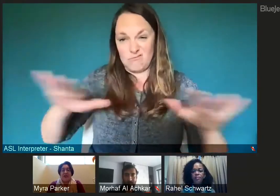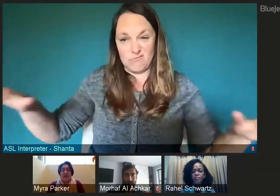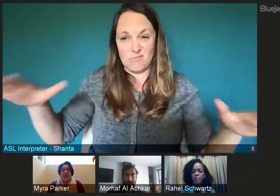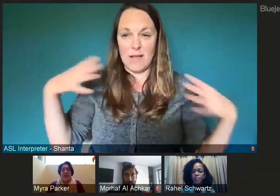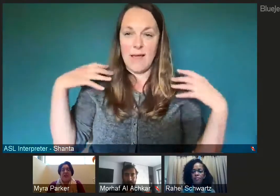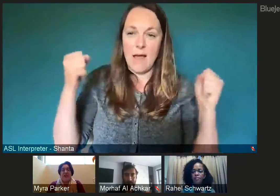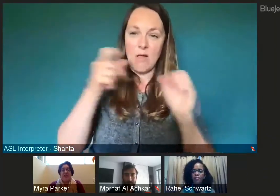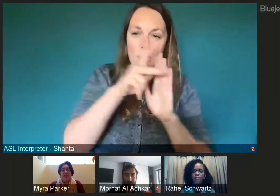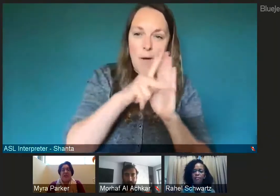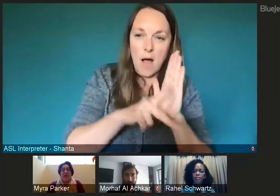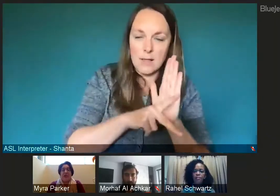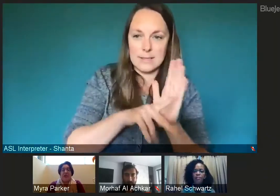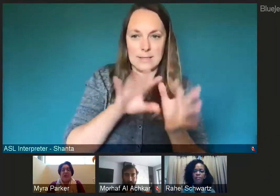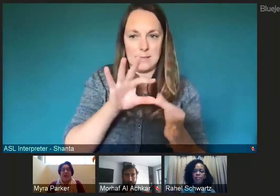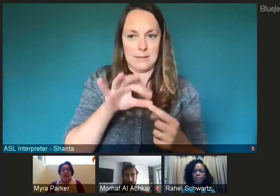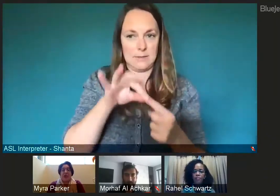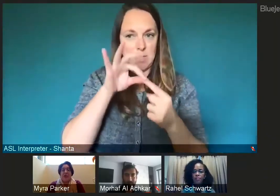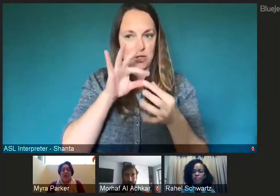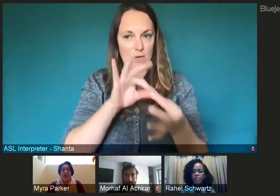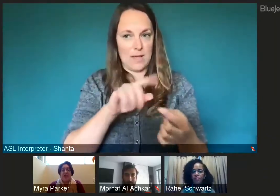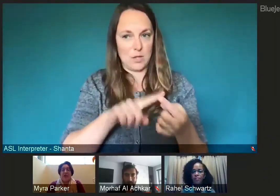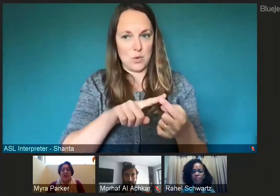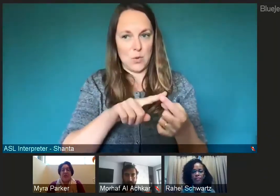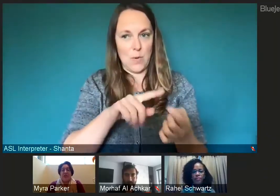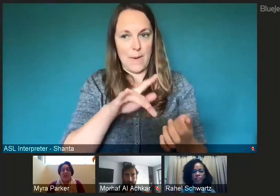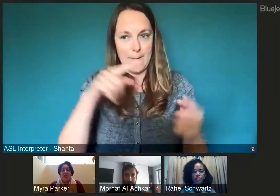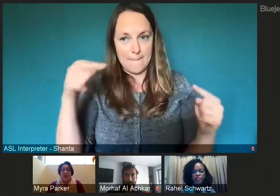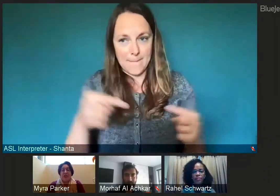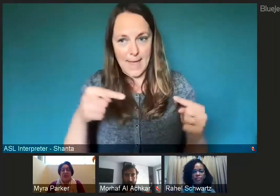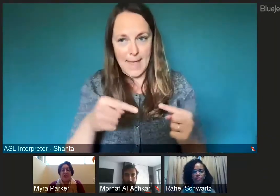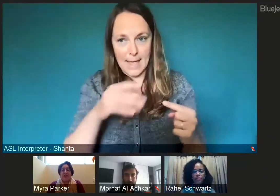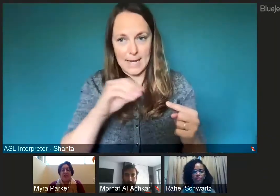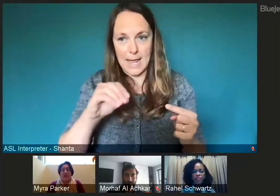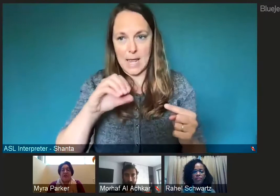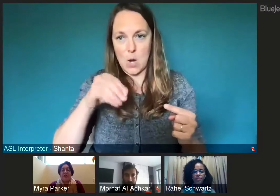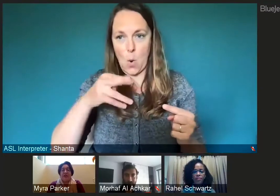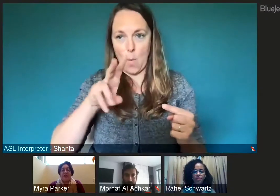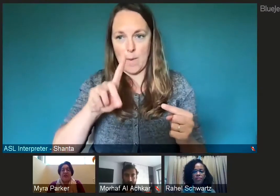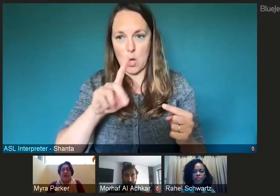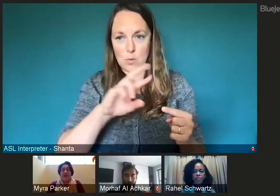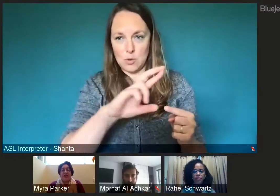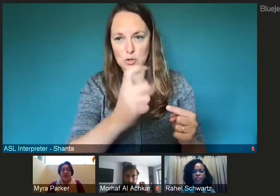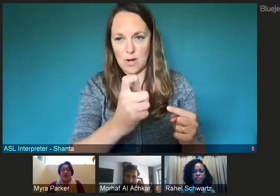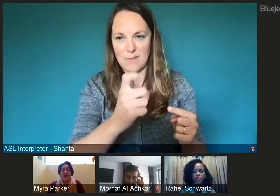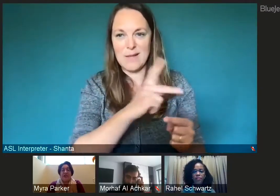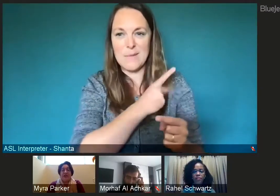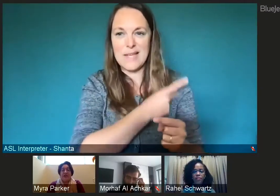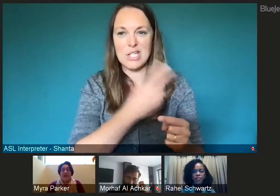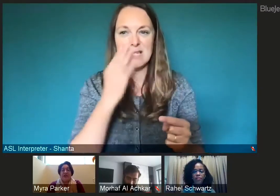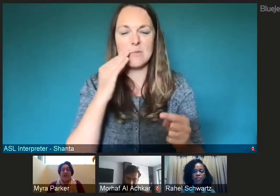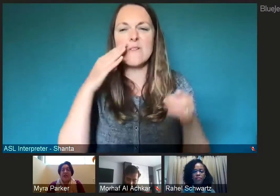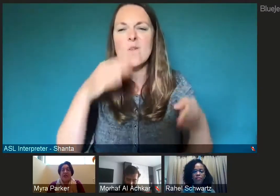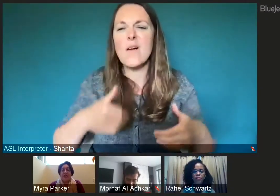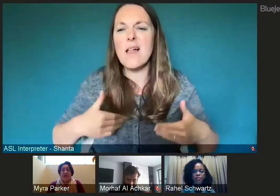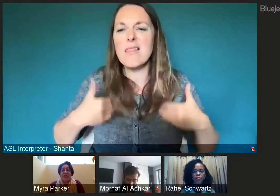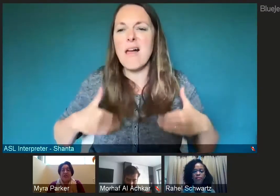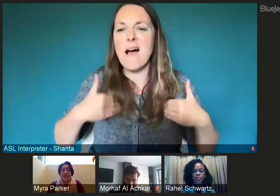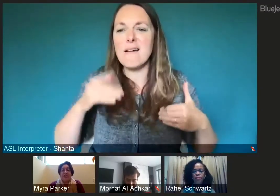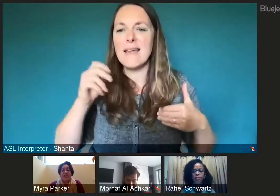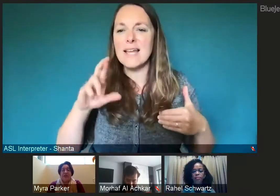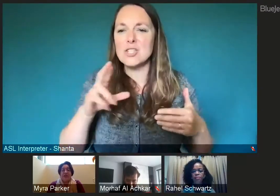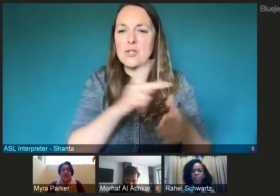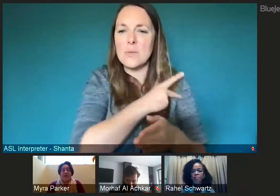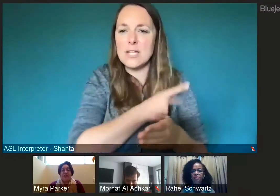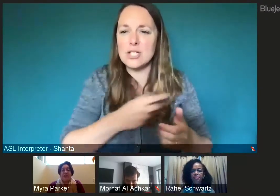policy, especially related to pain and opioid prescribing, patient experiences with a focus on lung cancer patients and survivors, and